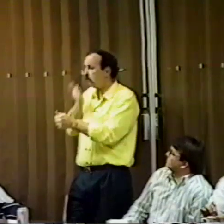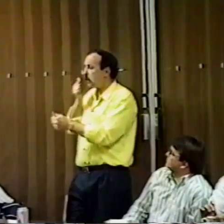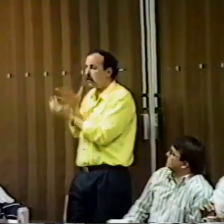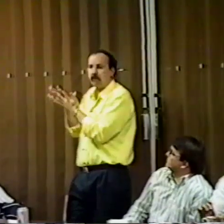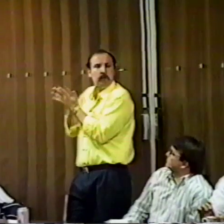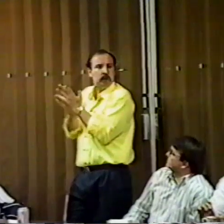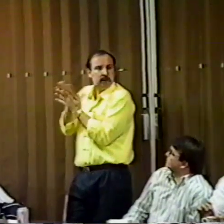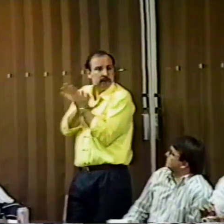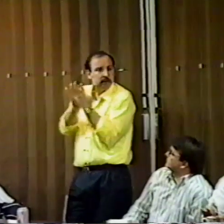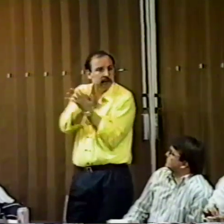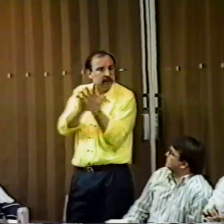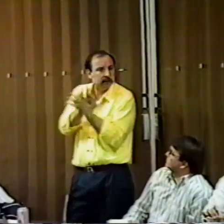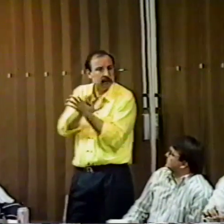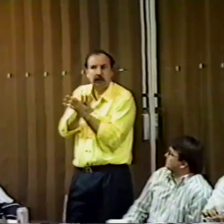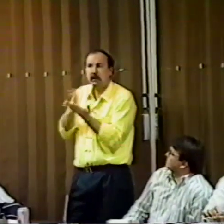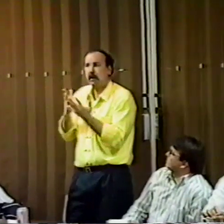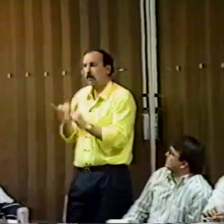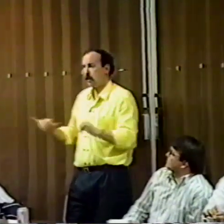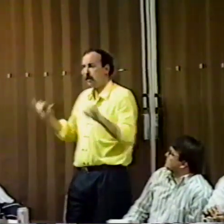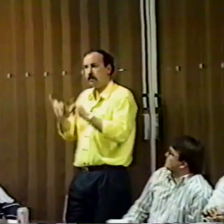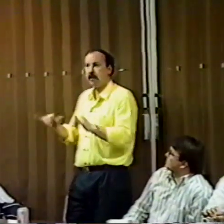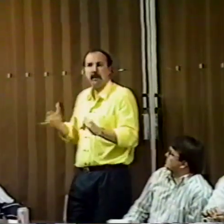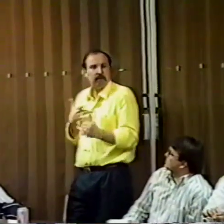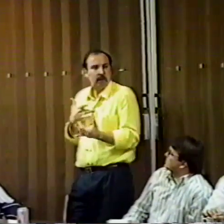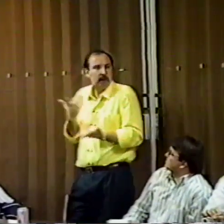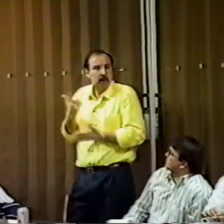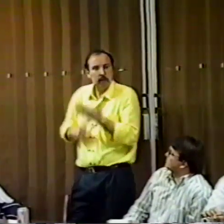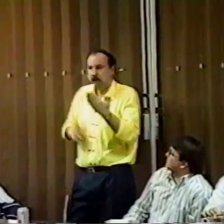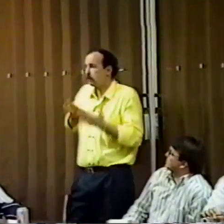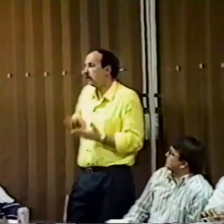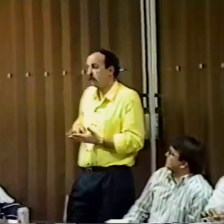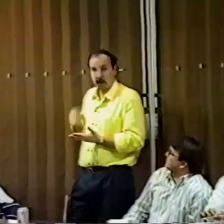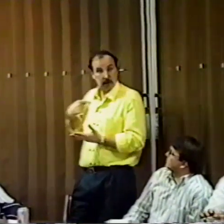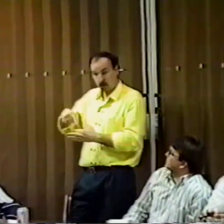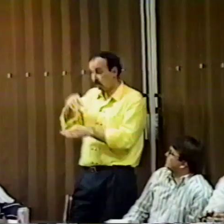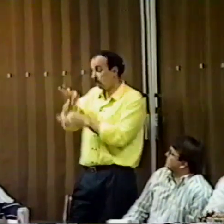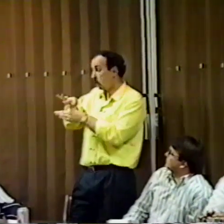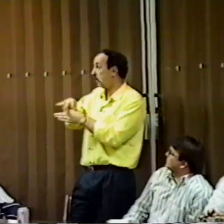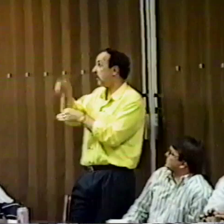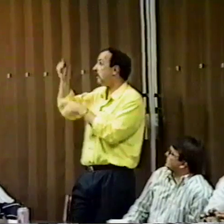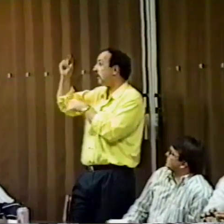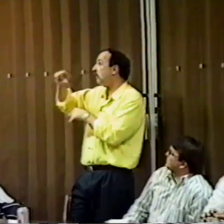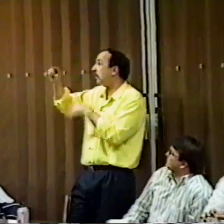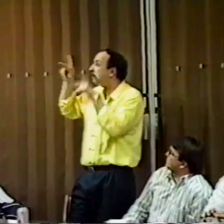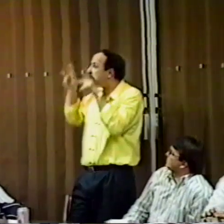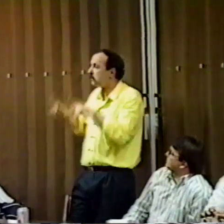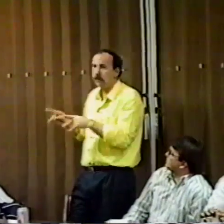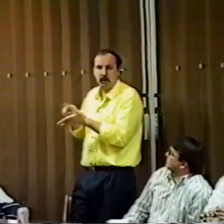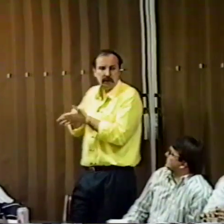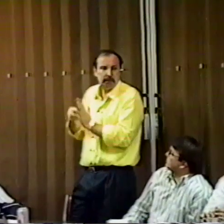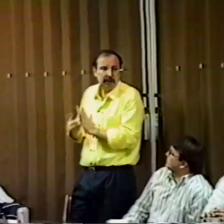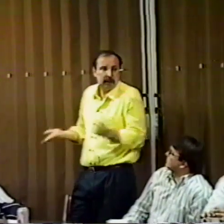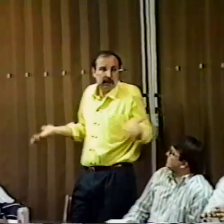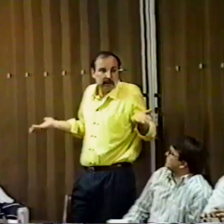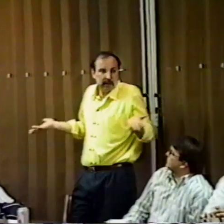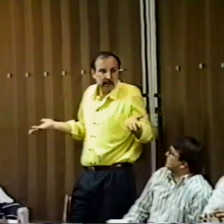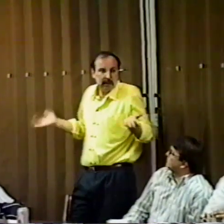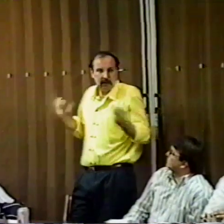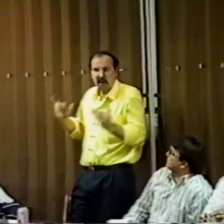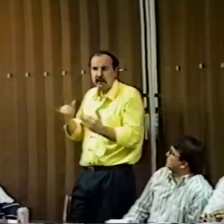And if we do get an answer back, it's often very vague. And it seems to be the trend. So we vote for a government official, but you know, and they